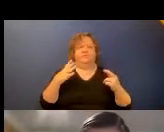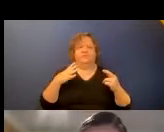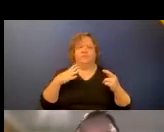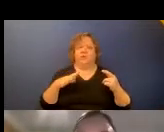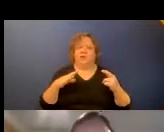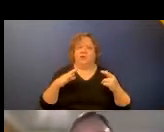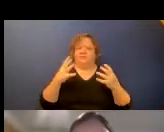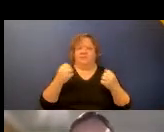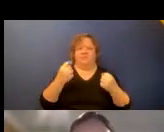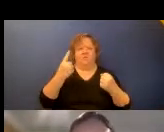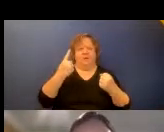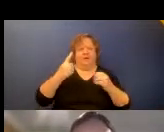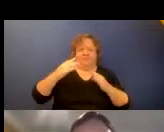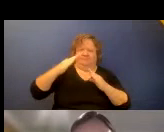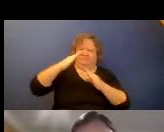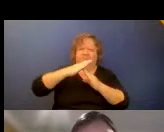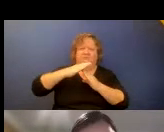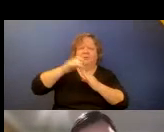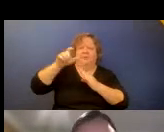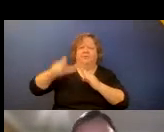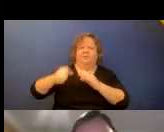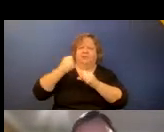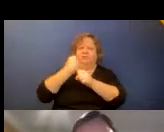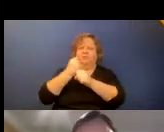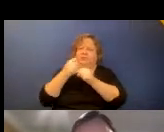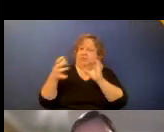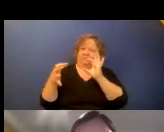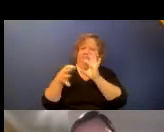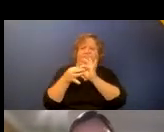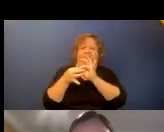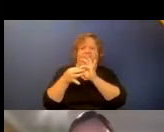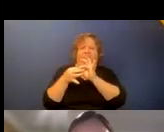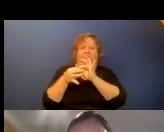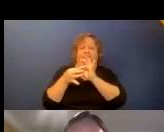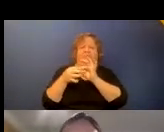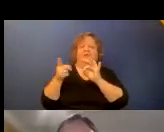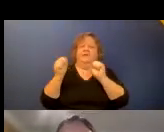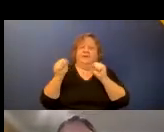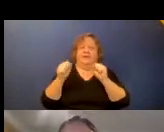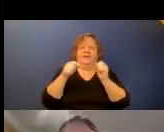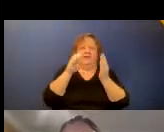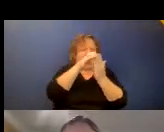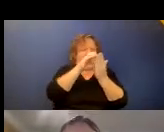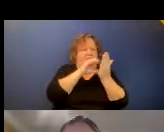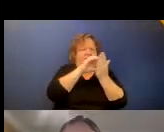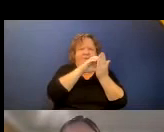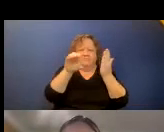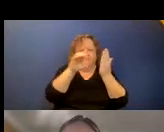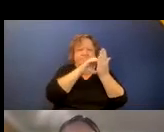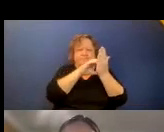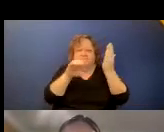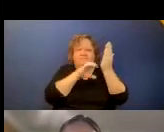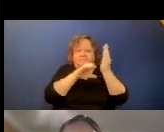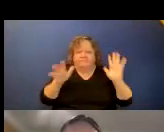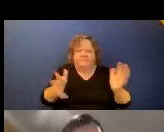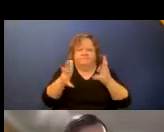with the development of specific modules. That's someone who has really keen interest in that area or expertise in that area. So we're